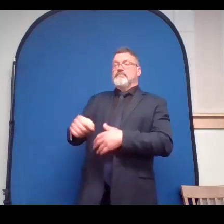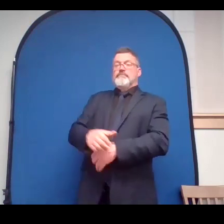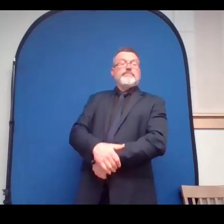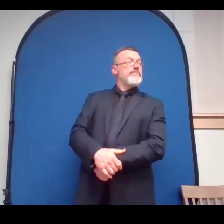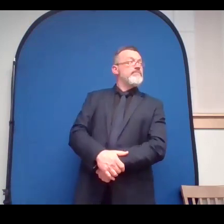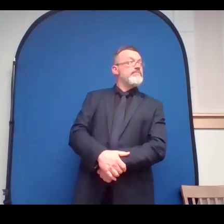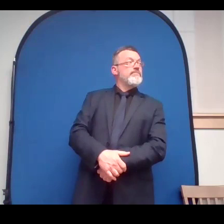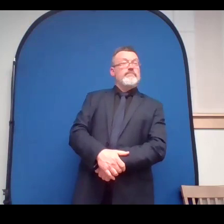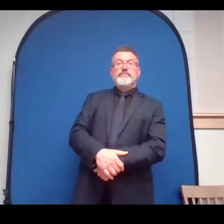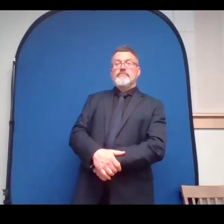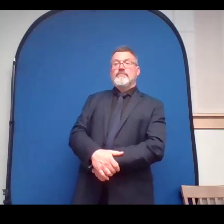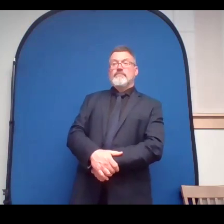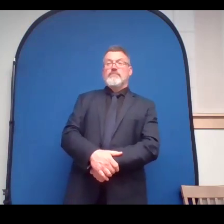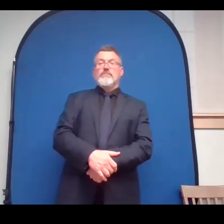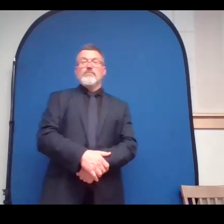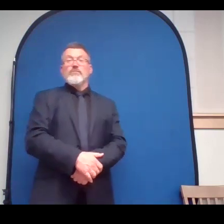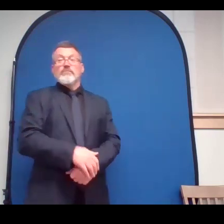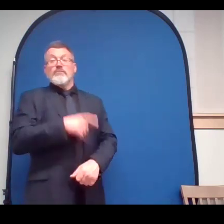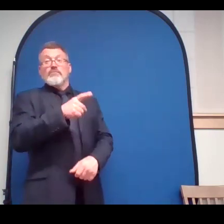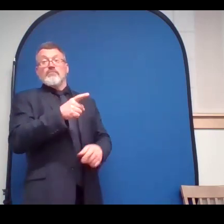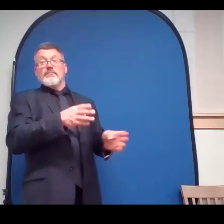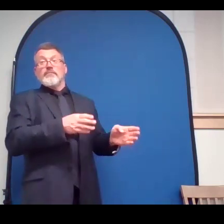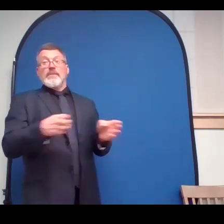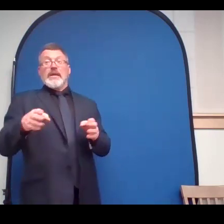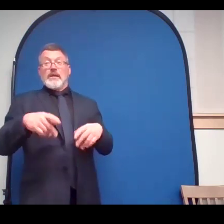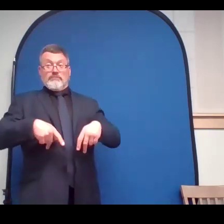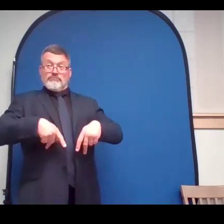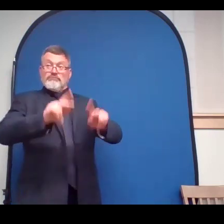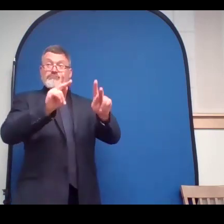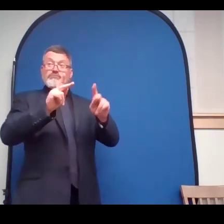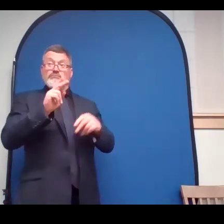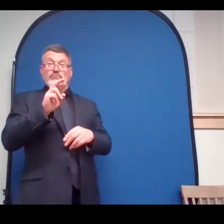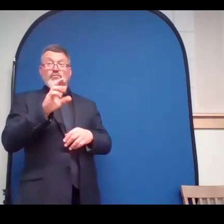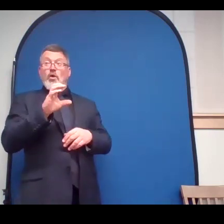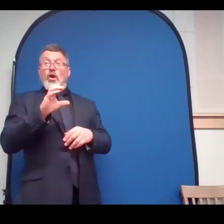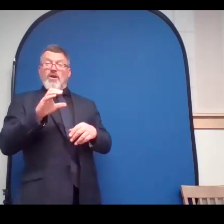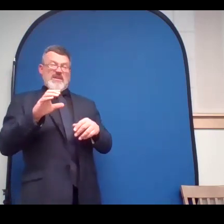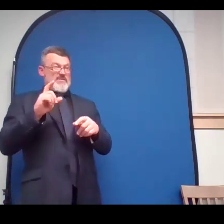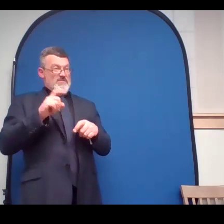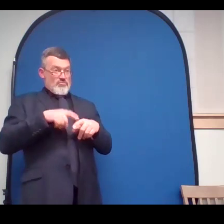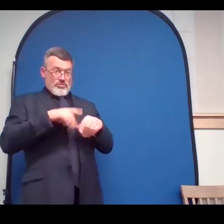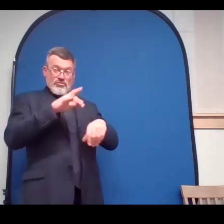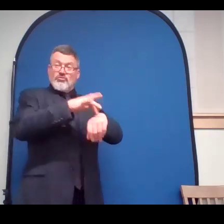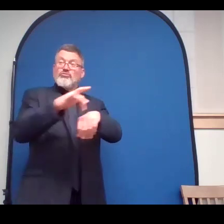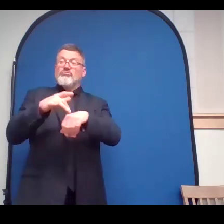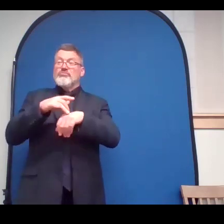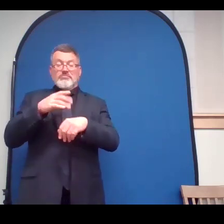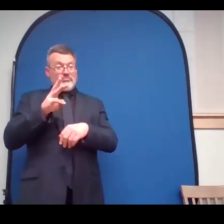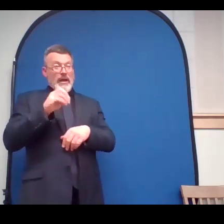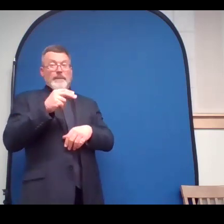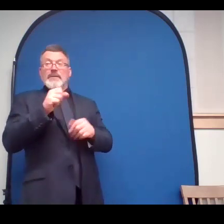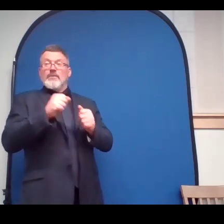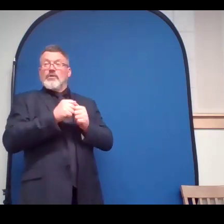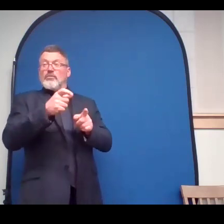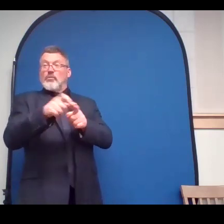Was it your plan to allow him full access to firearms and weapons the next time he had the opportunity at a battle